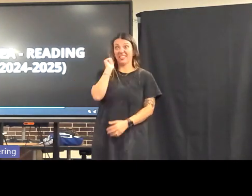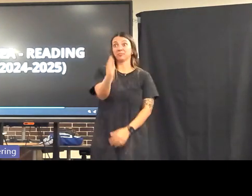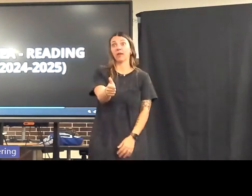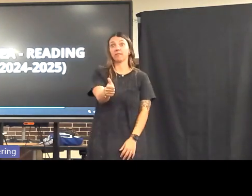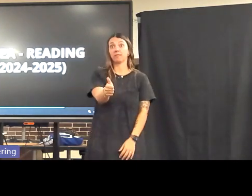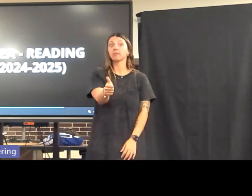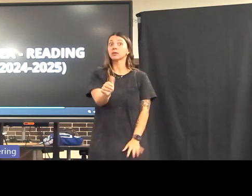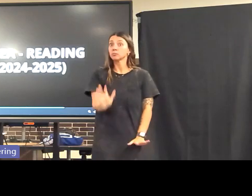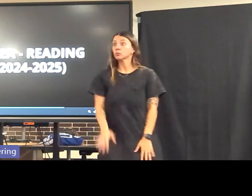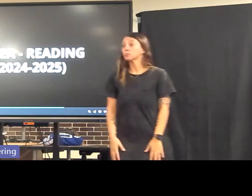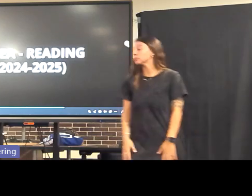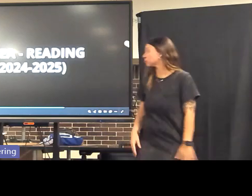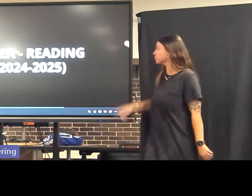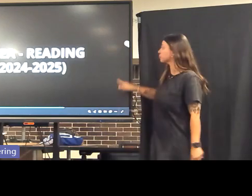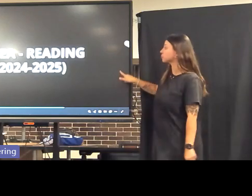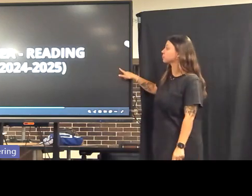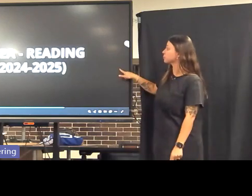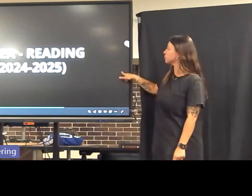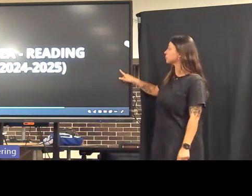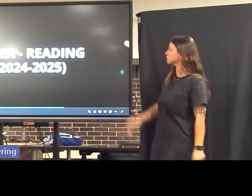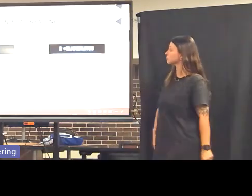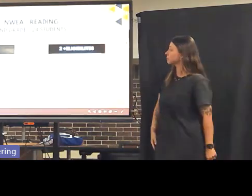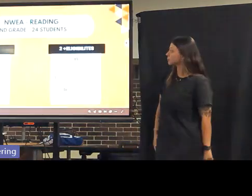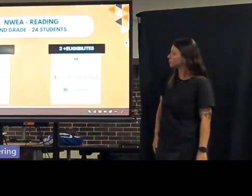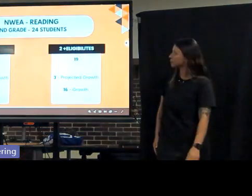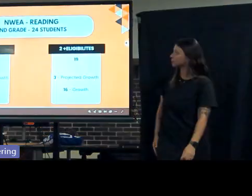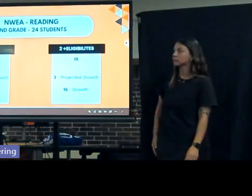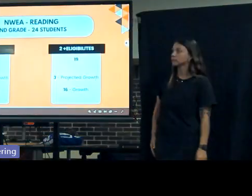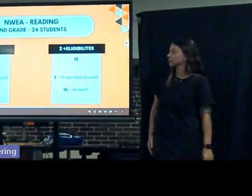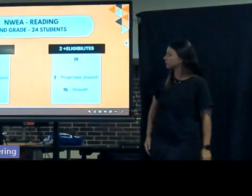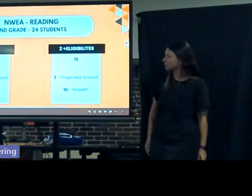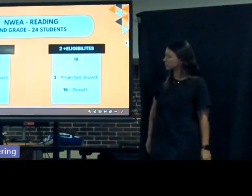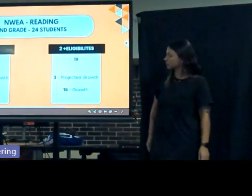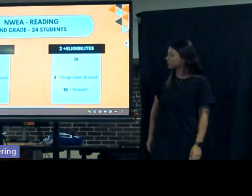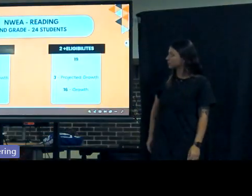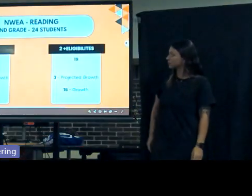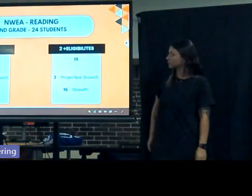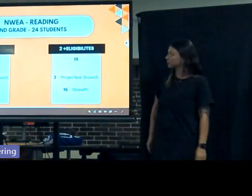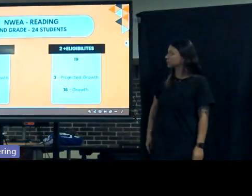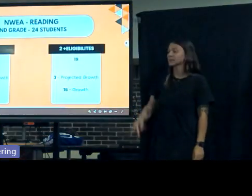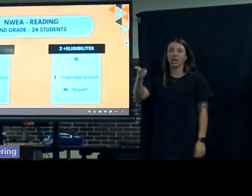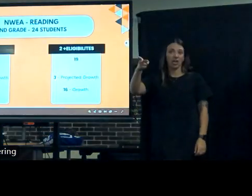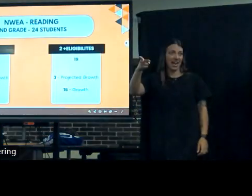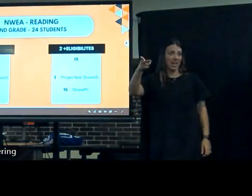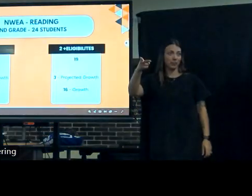that are administrating this assessment, they do not sign any of the English on these assessments.